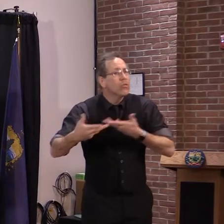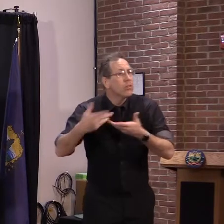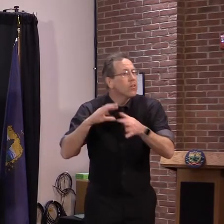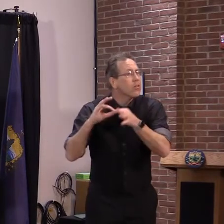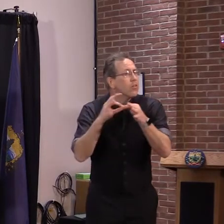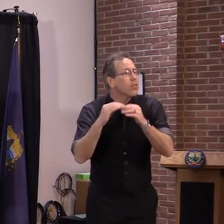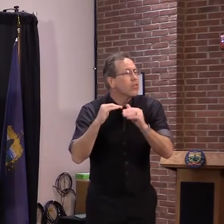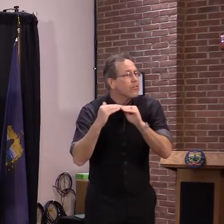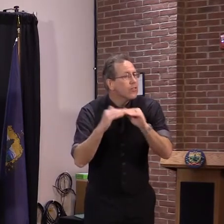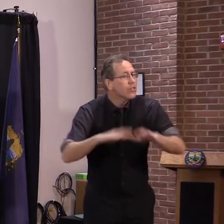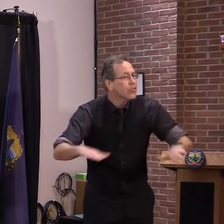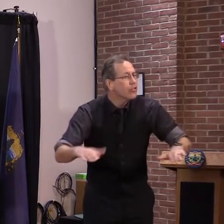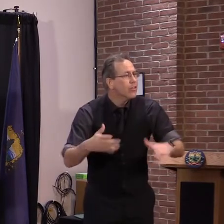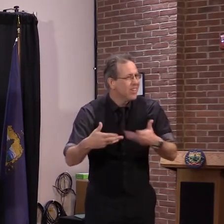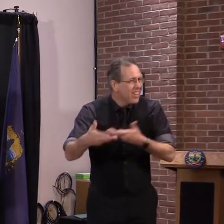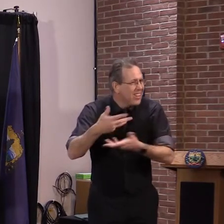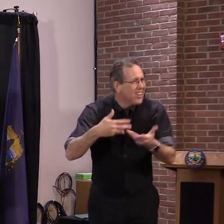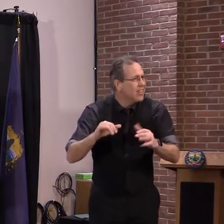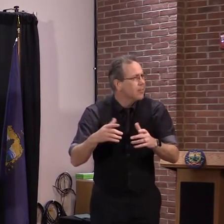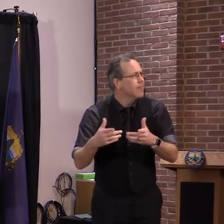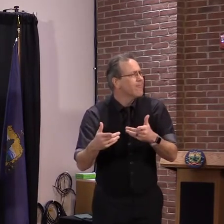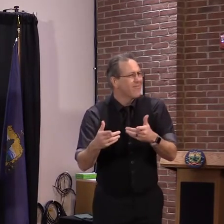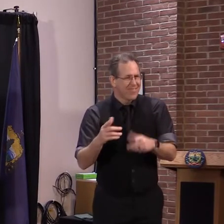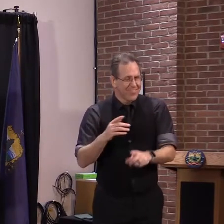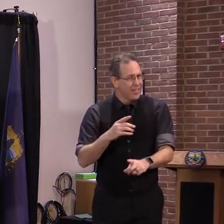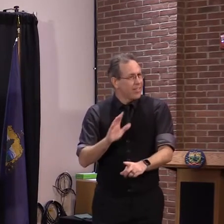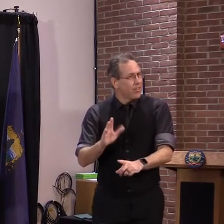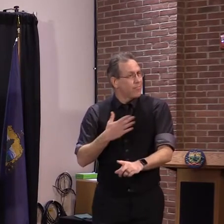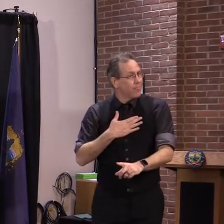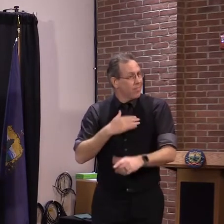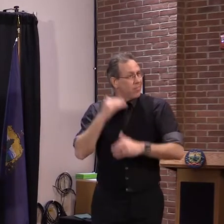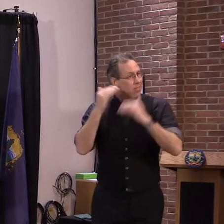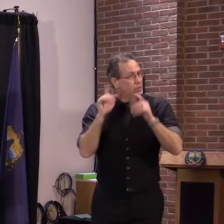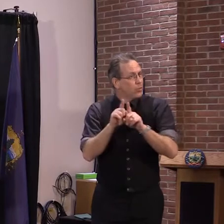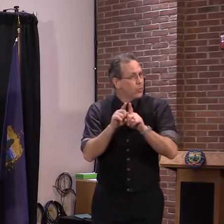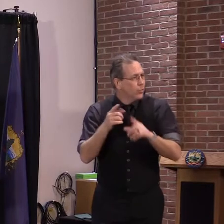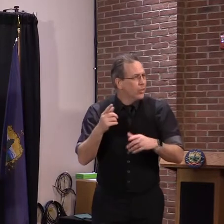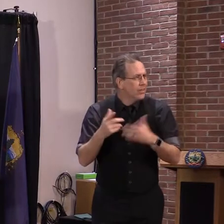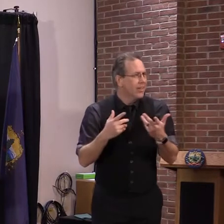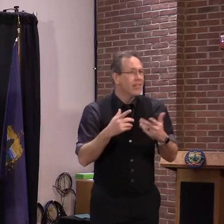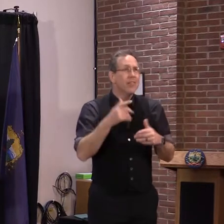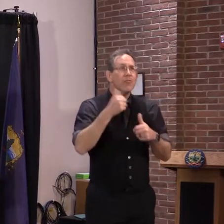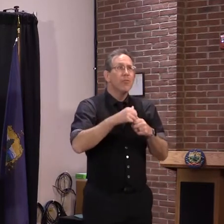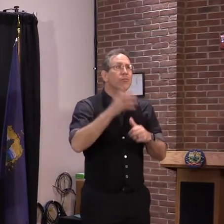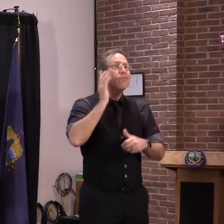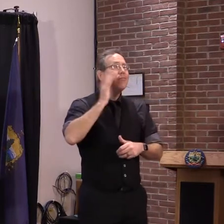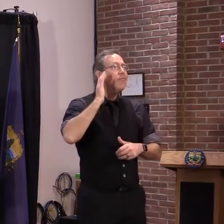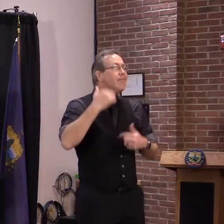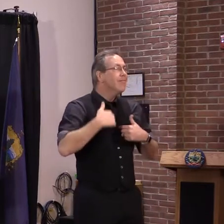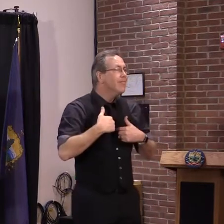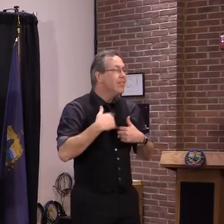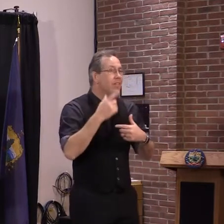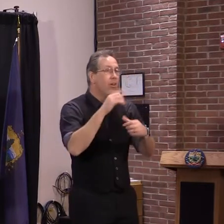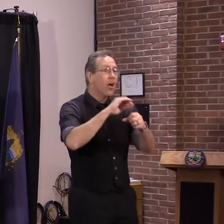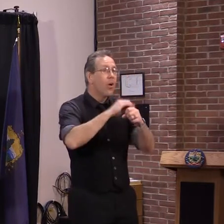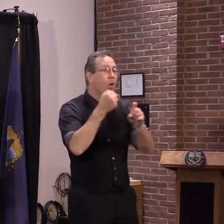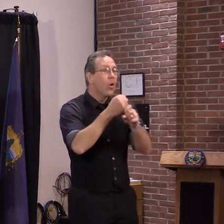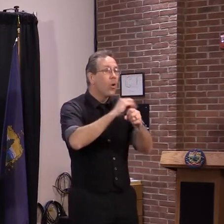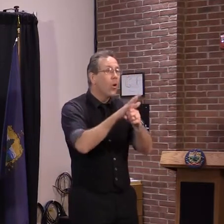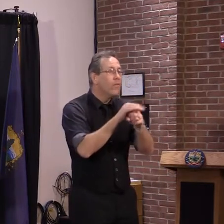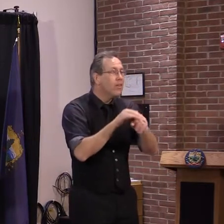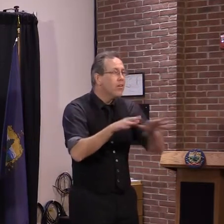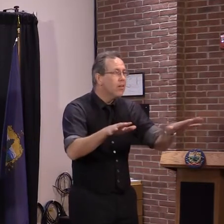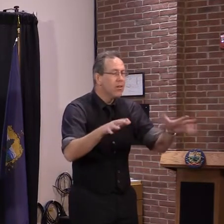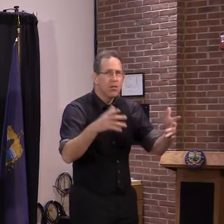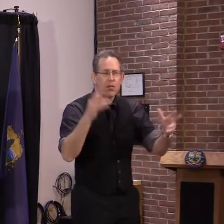and ourselves, or some lingering effect from the pandemic we haven't even realized yet. These issues